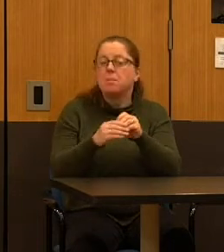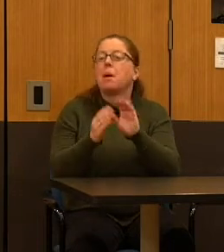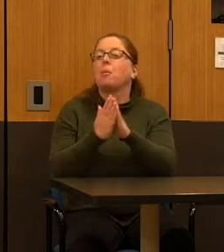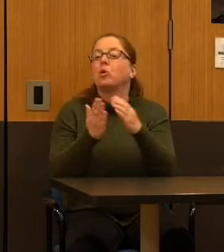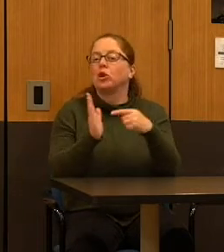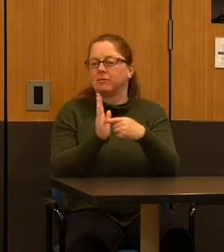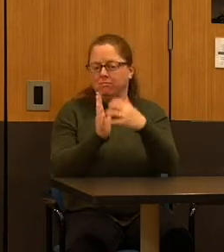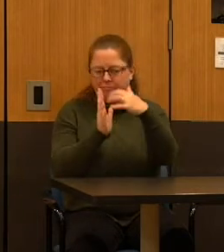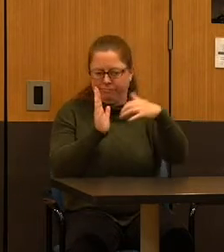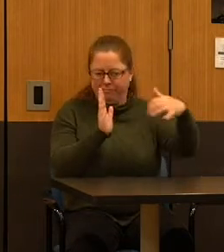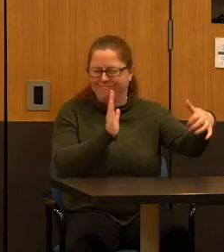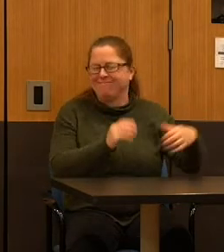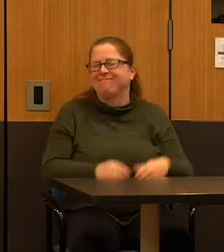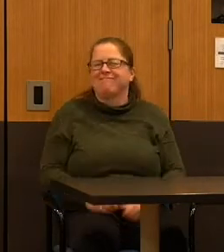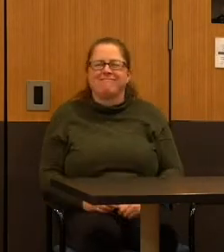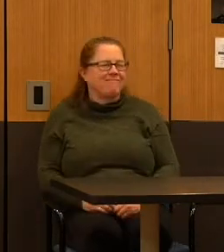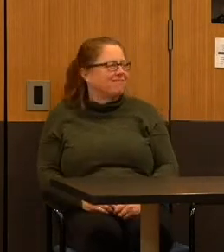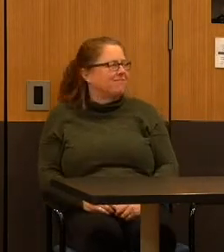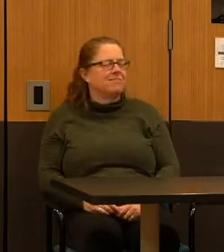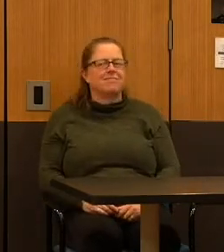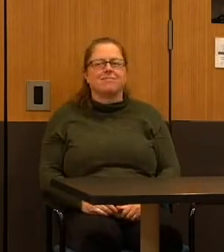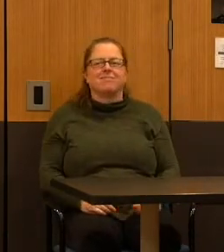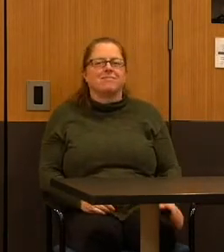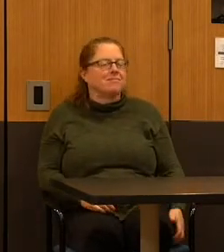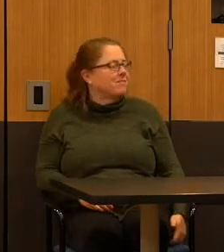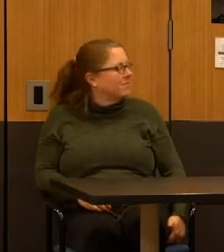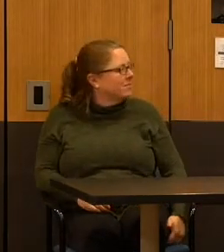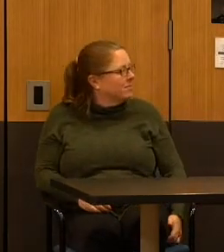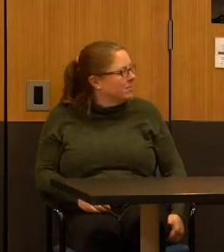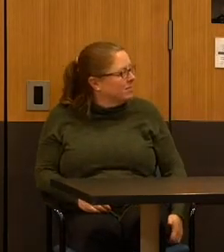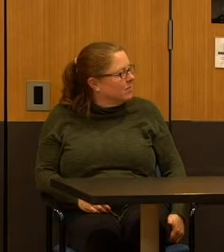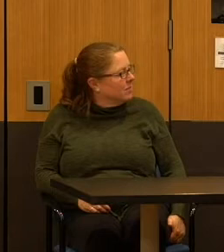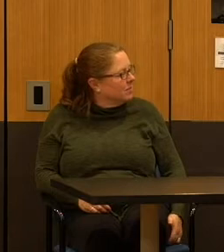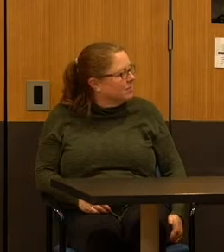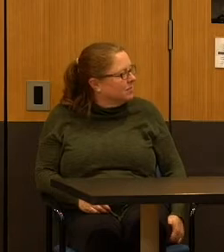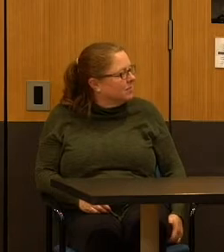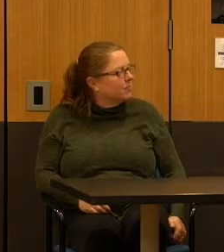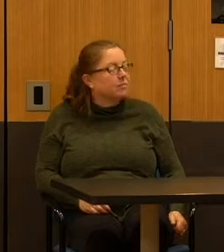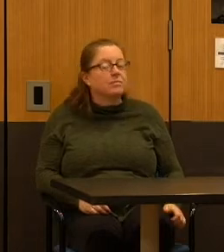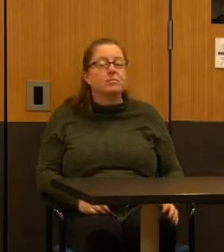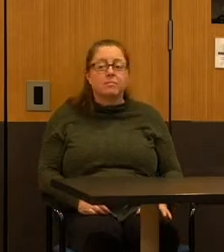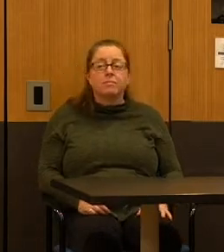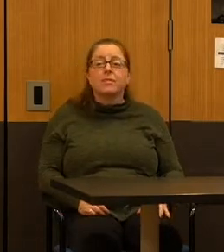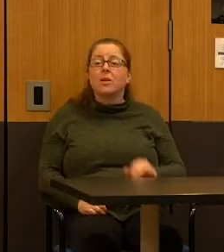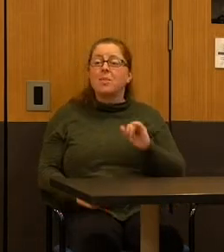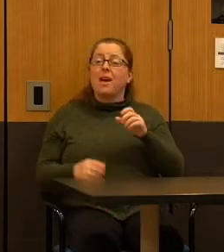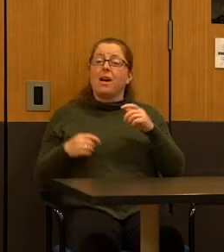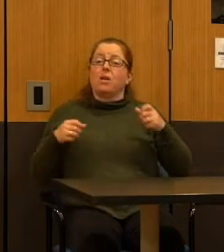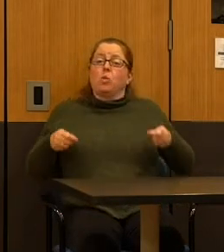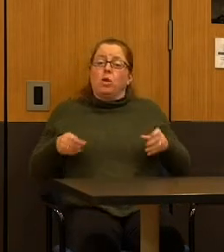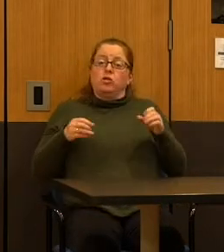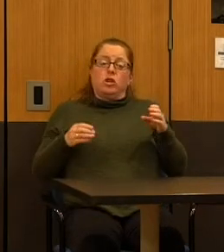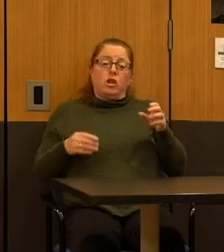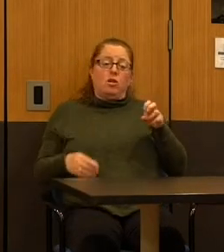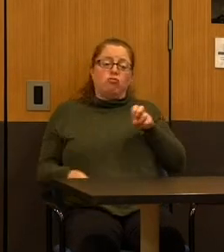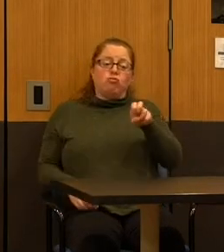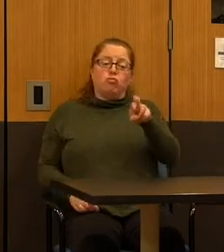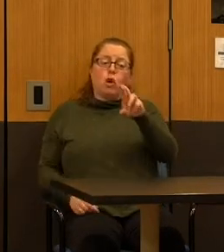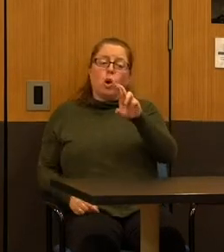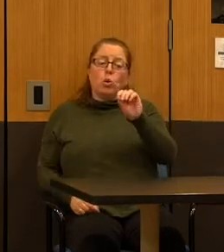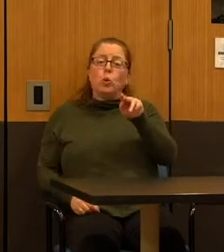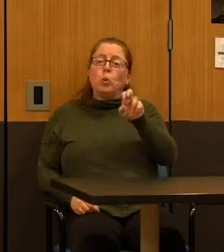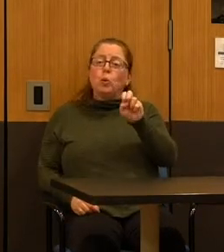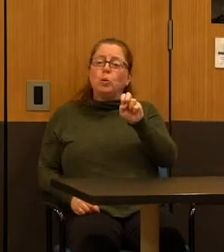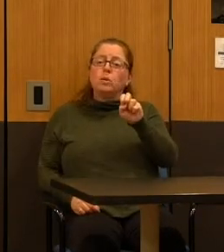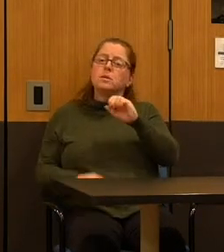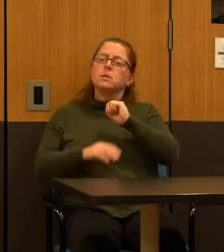like. So this wheelchair route incorporated not only a kind of, you know, community knowledge